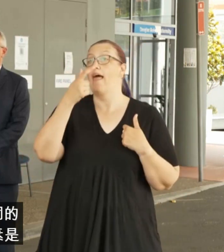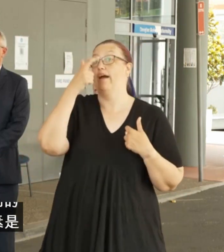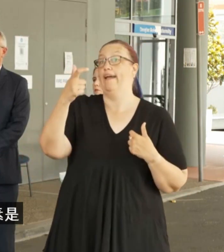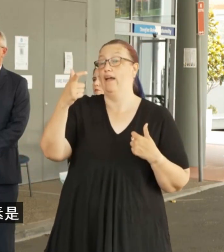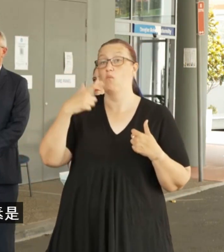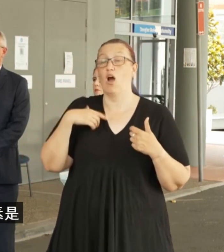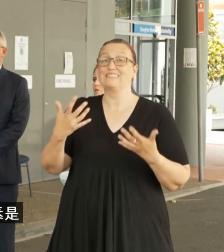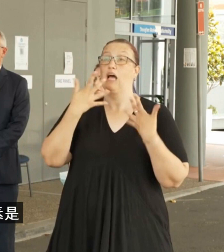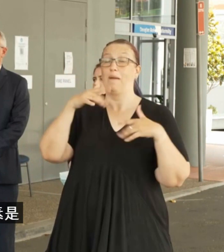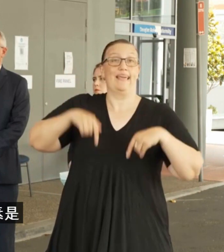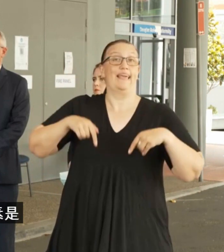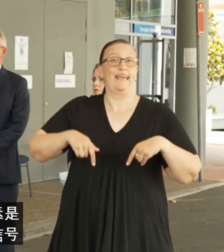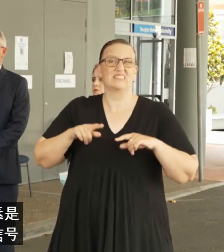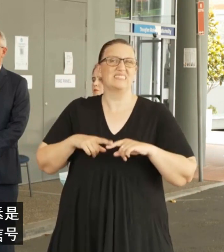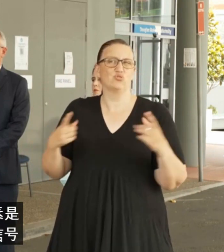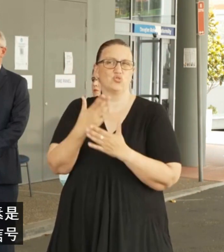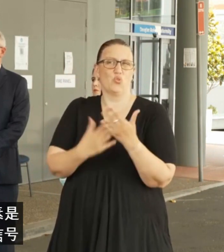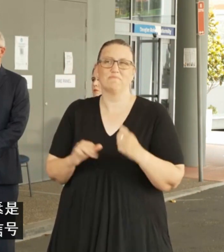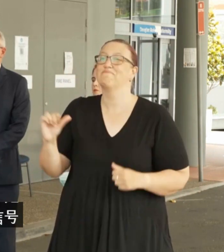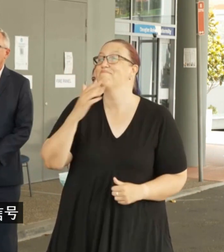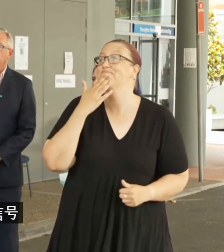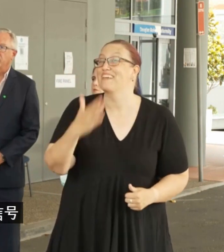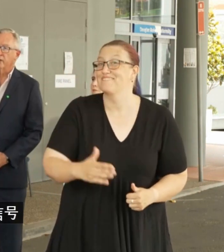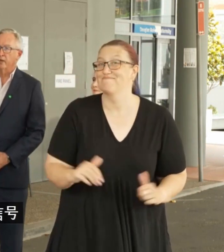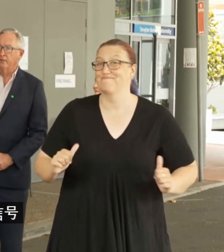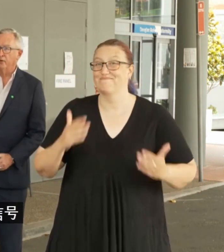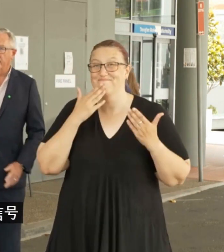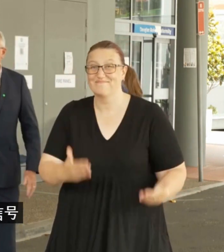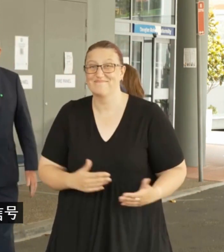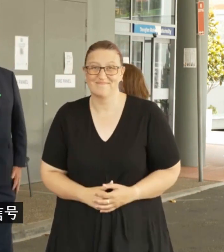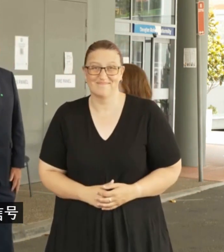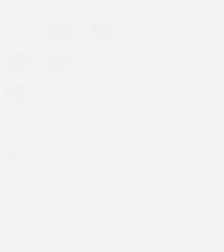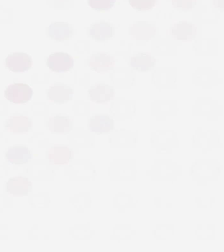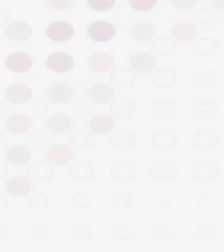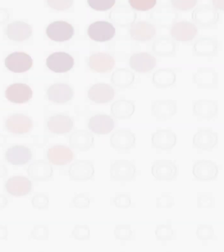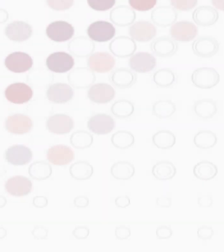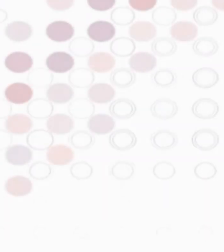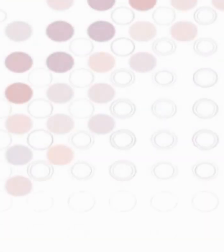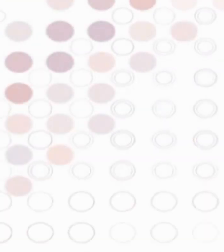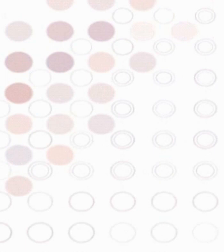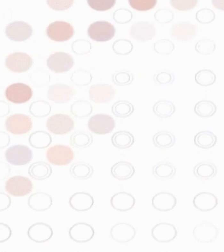factor is the main signal we're looking for. Thanks. Thank you, everybody. Have a good day. Bye.